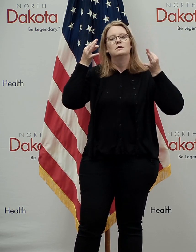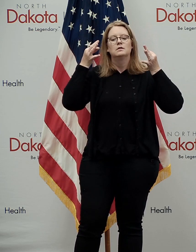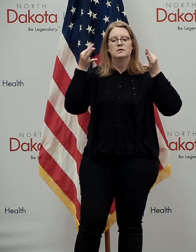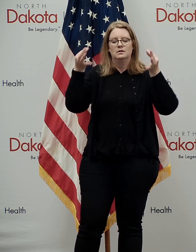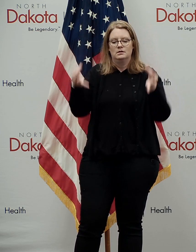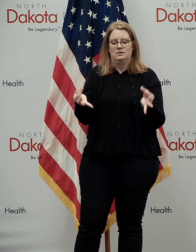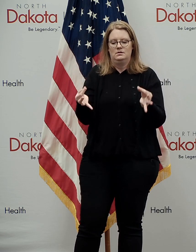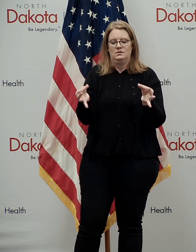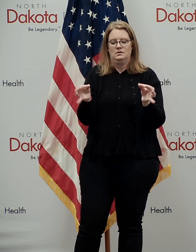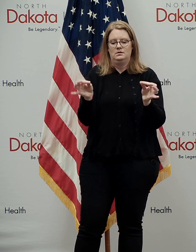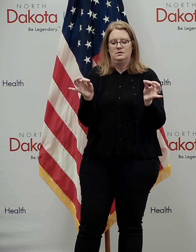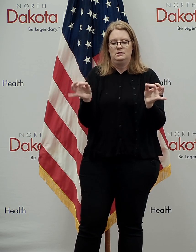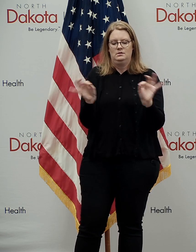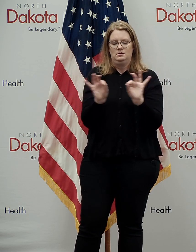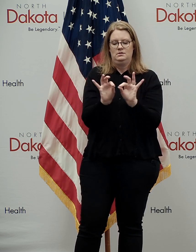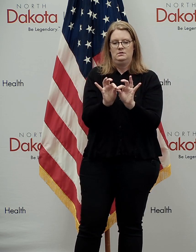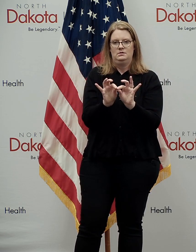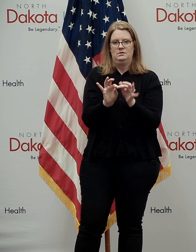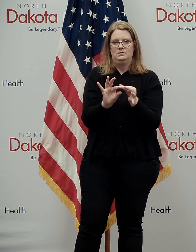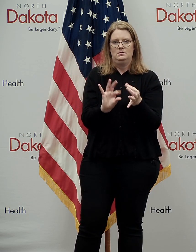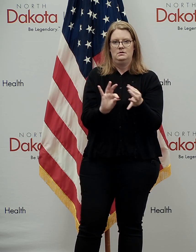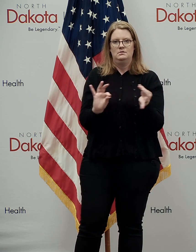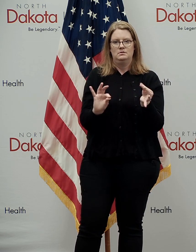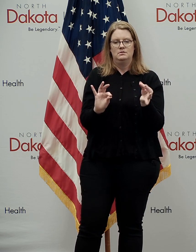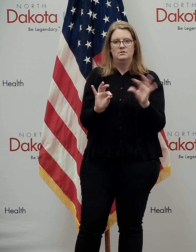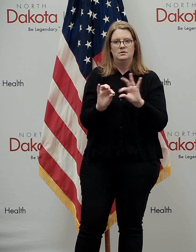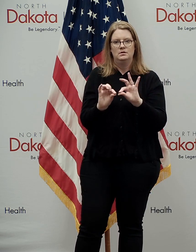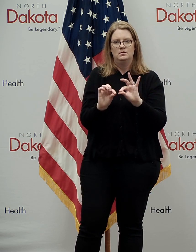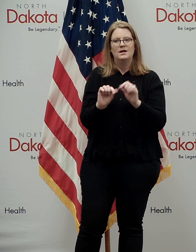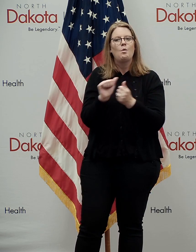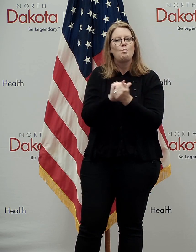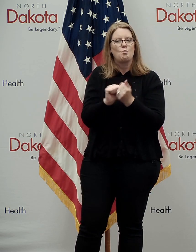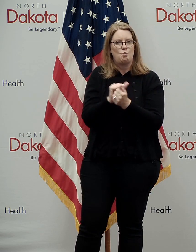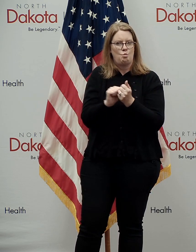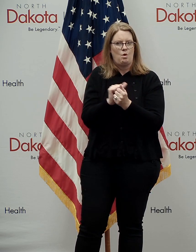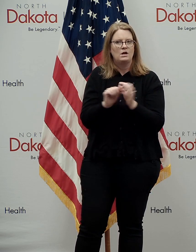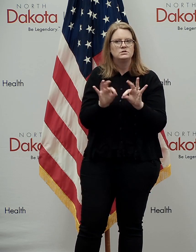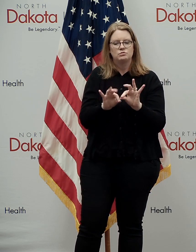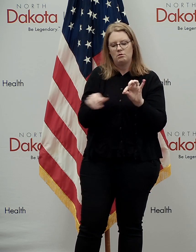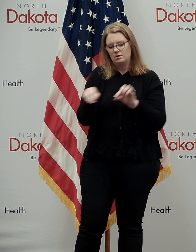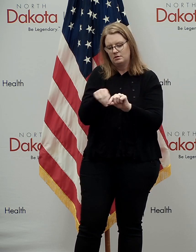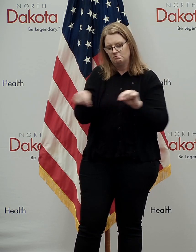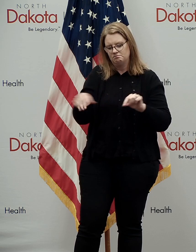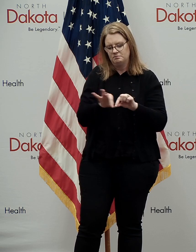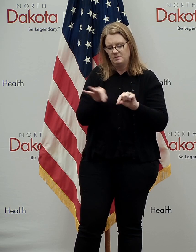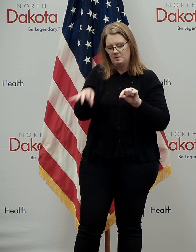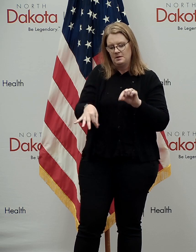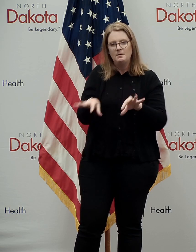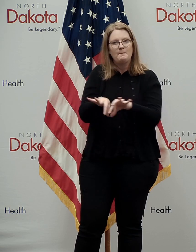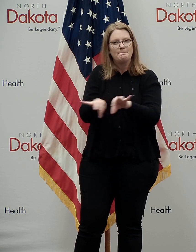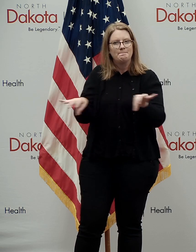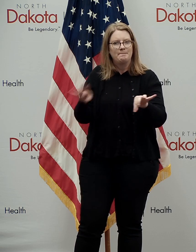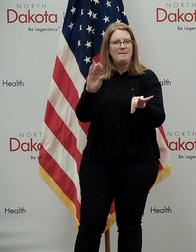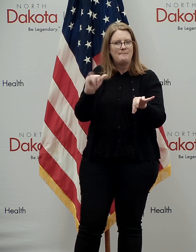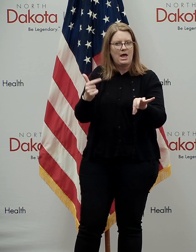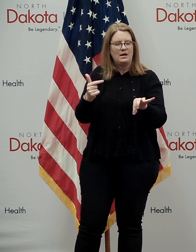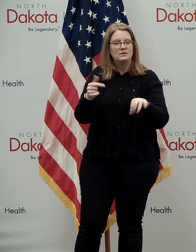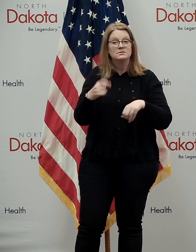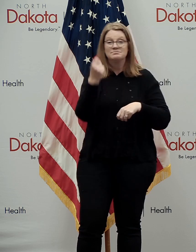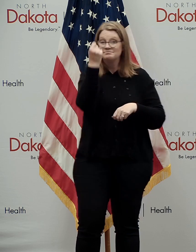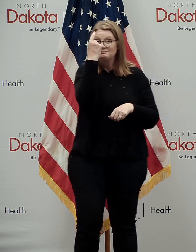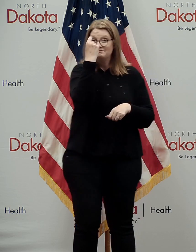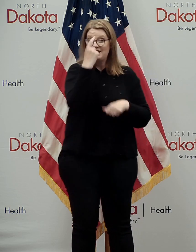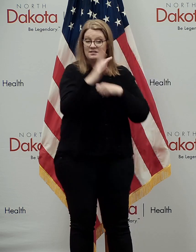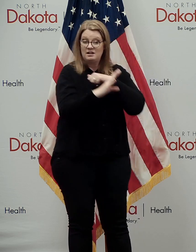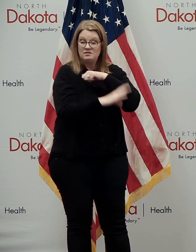and fold the inside corners together. It should then be washed or placed in a bag. As schools start up this